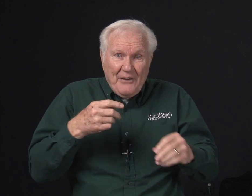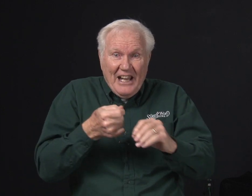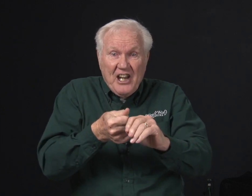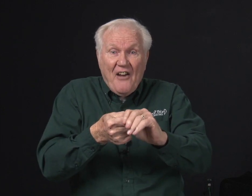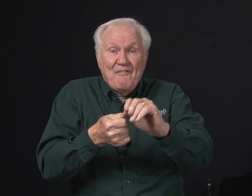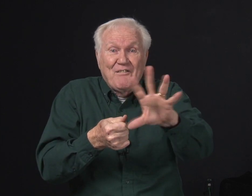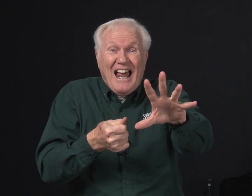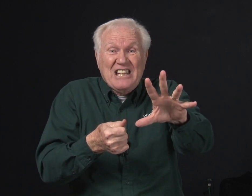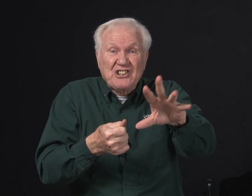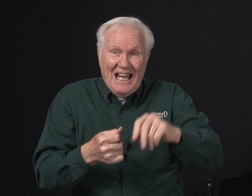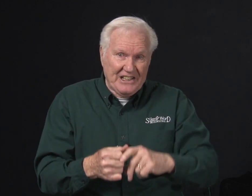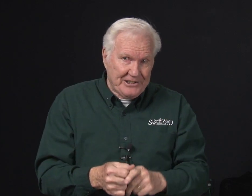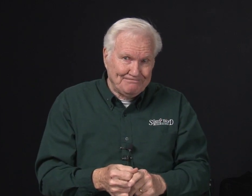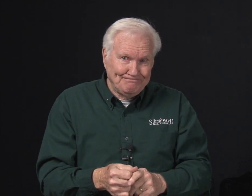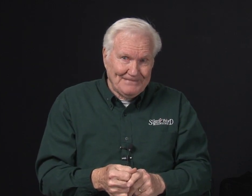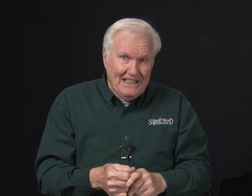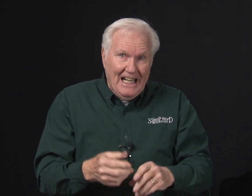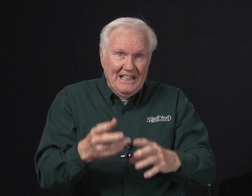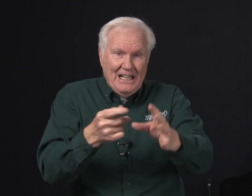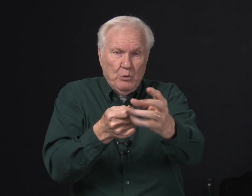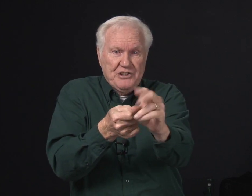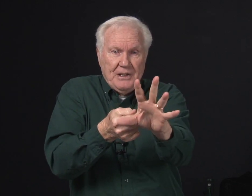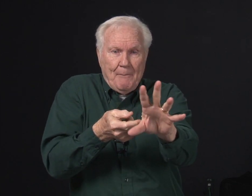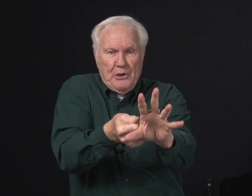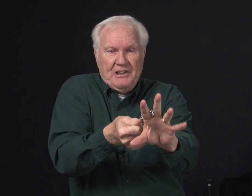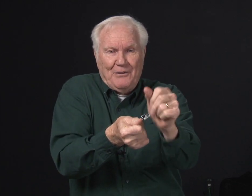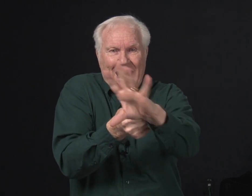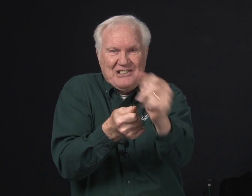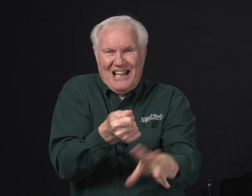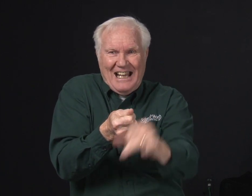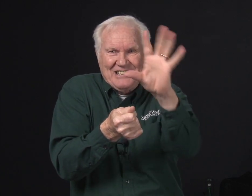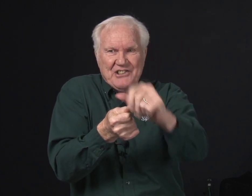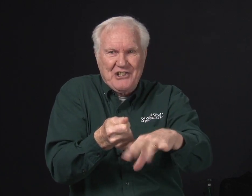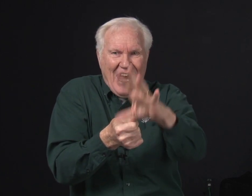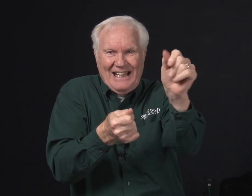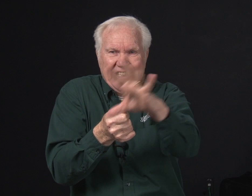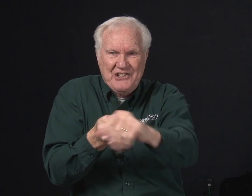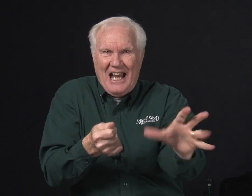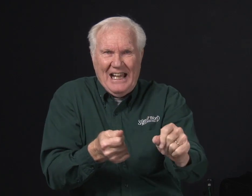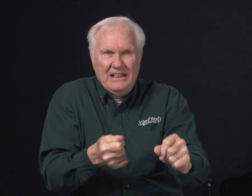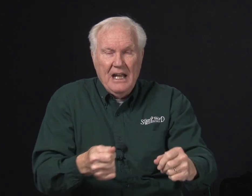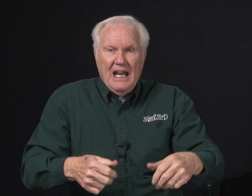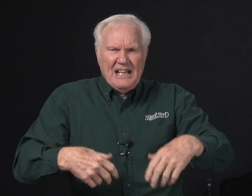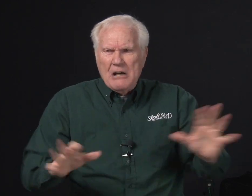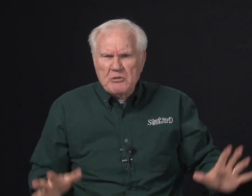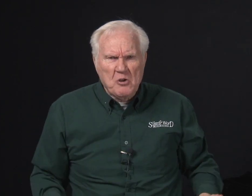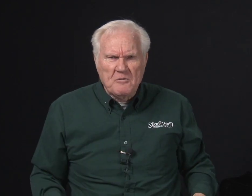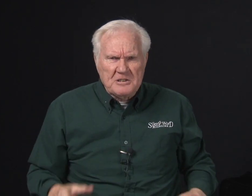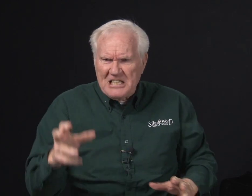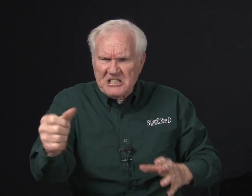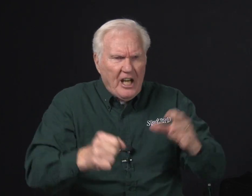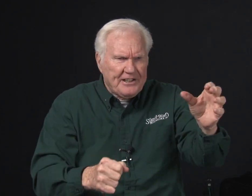had flashlights. And they would put the flashlights and sign. And I went over and I got them.